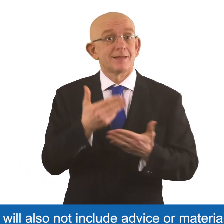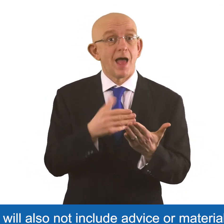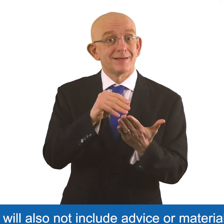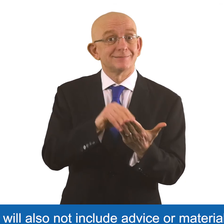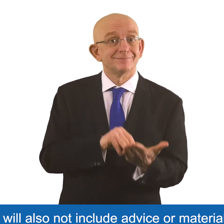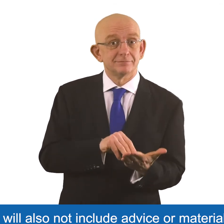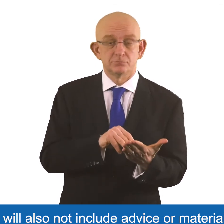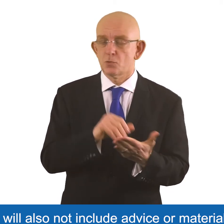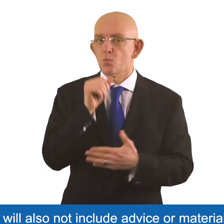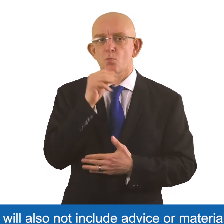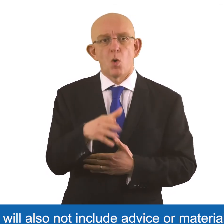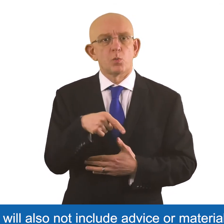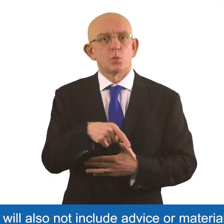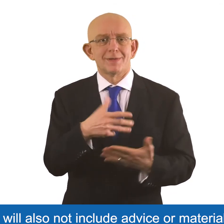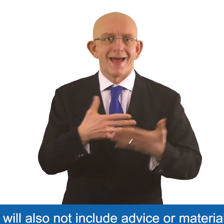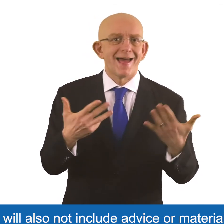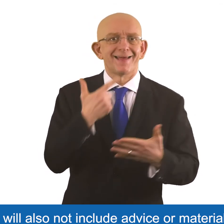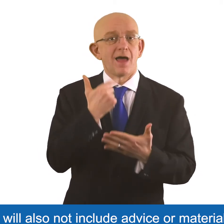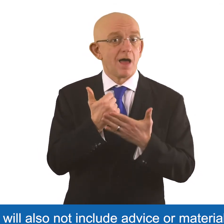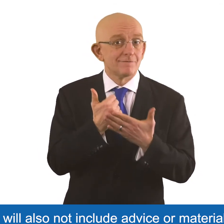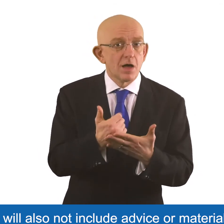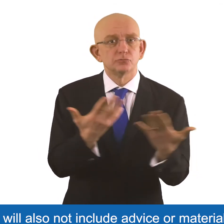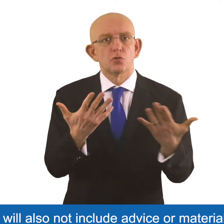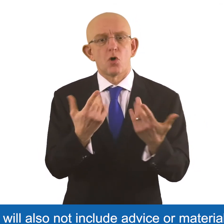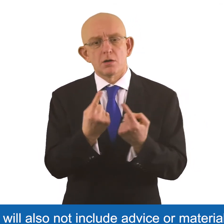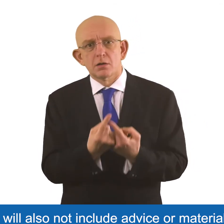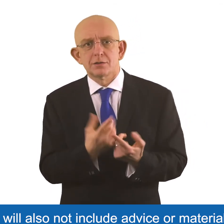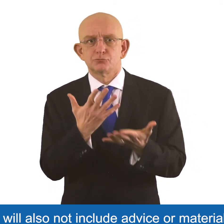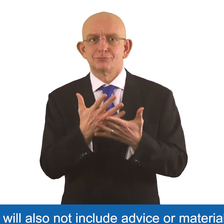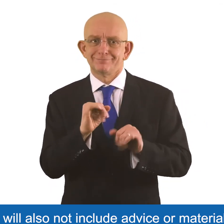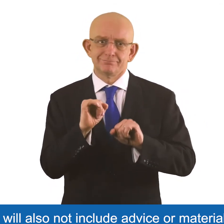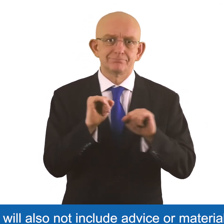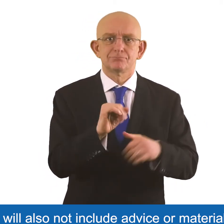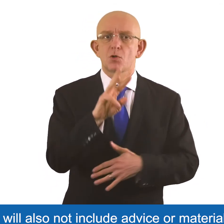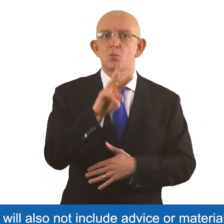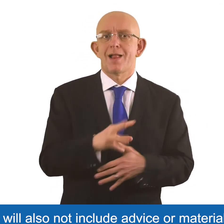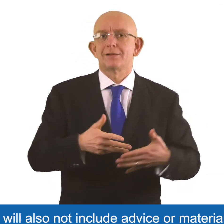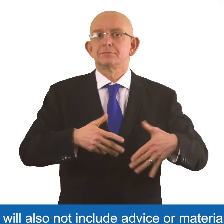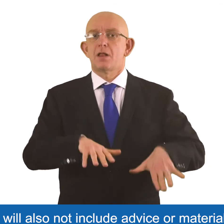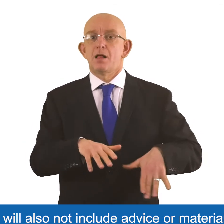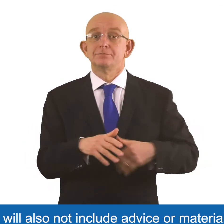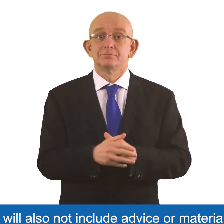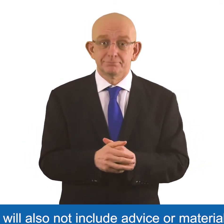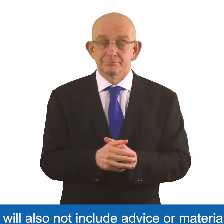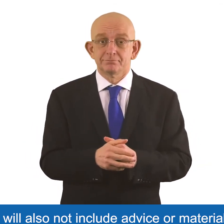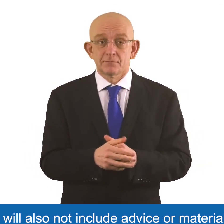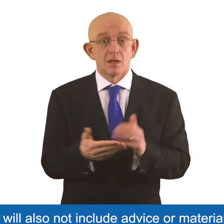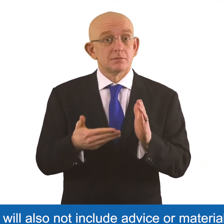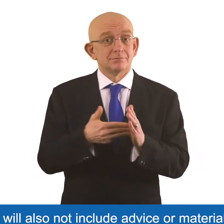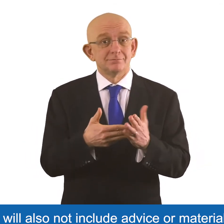The guidance will also not include advice or material which relates only to Wales and which does not relate to reserved